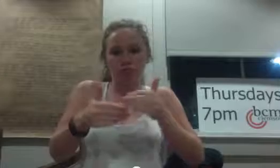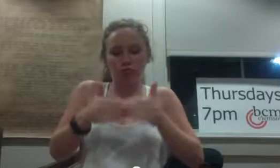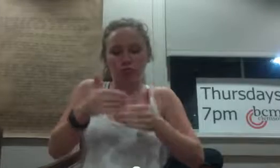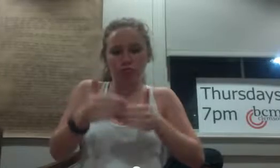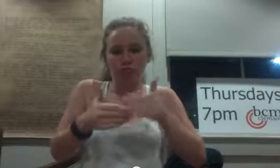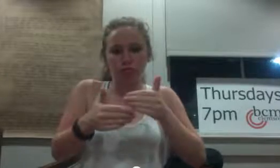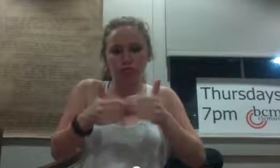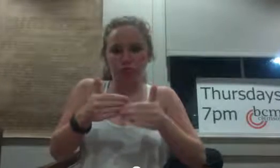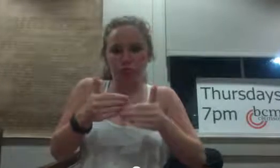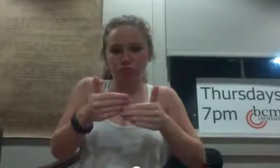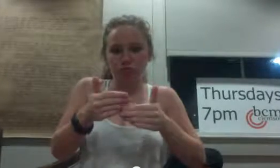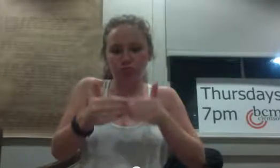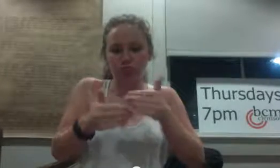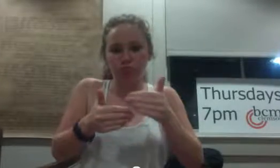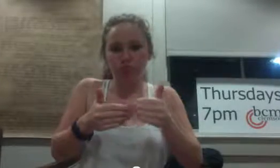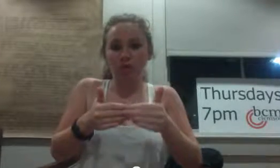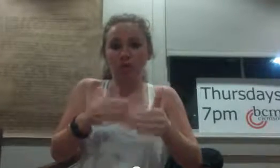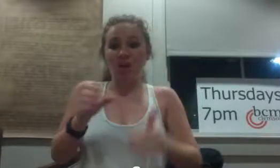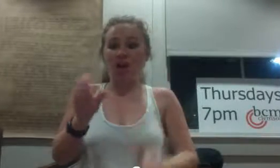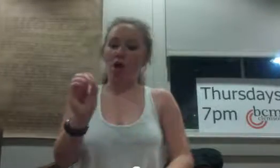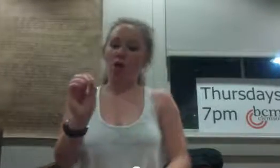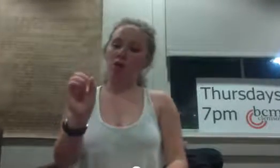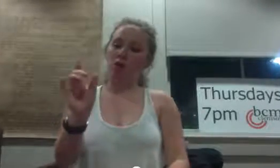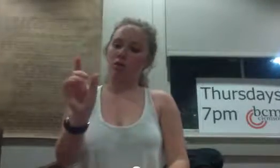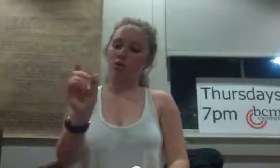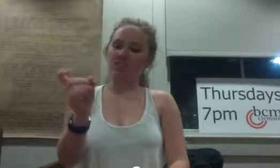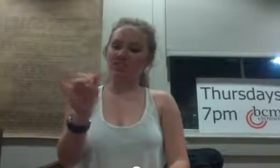But life started to progress.